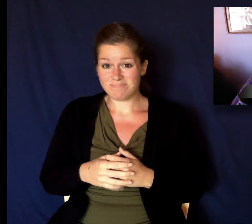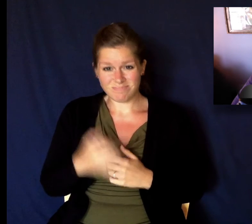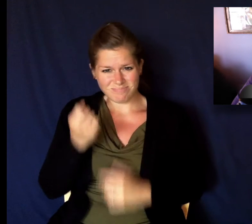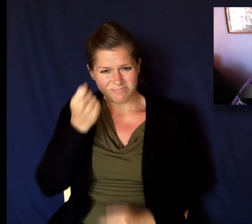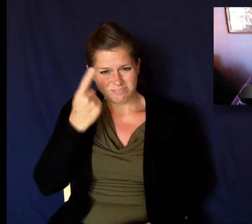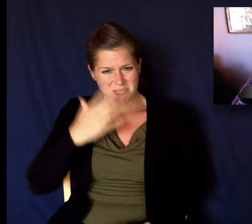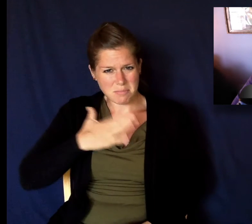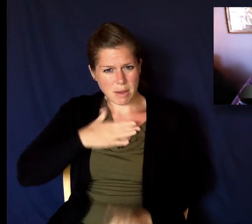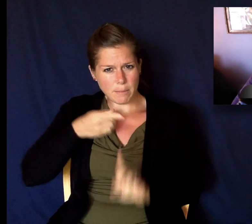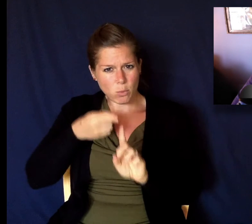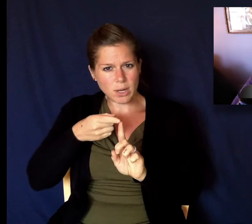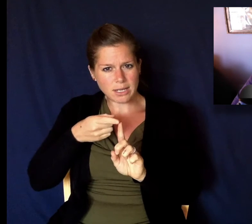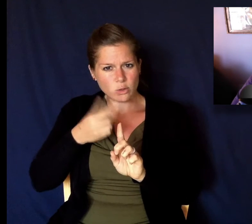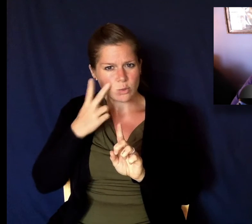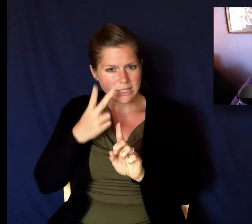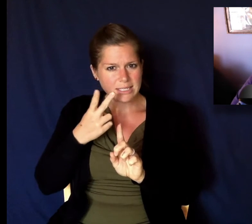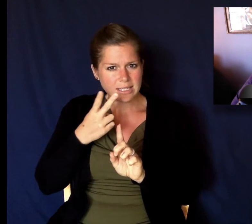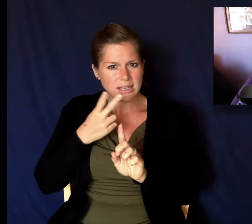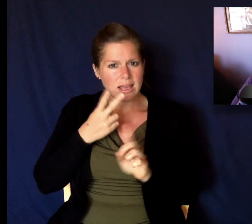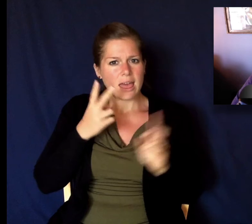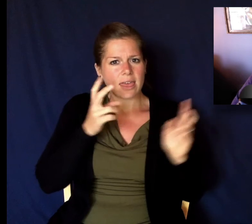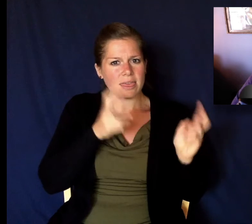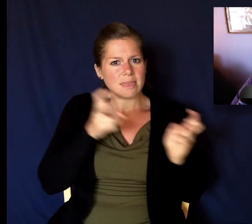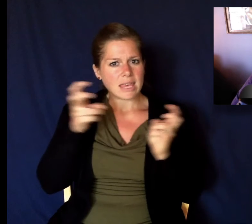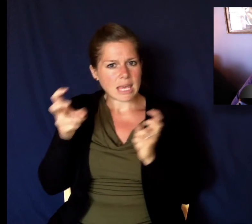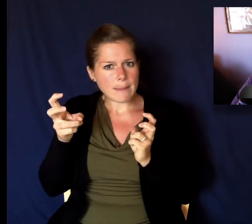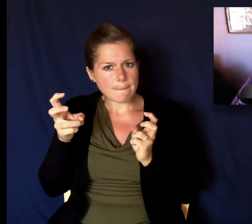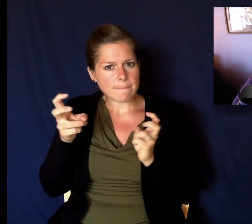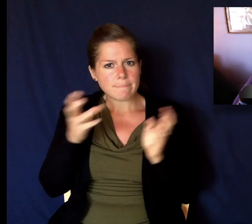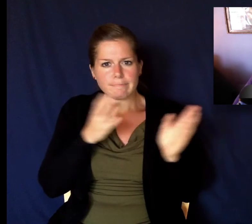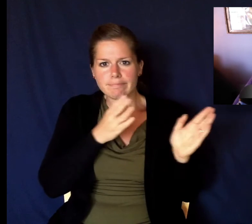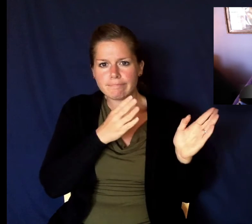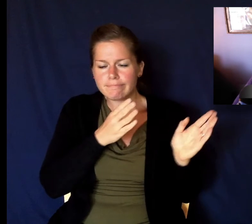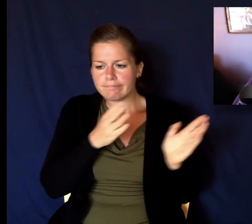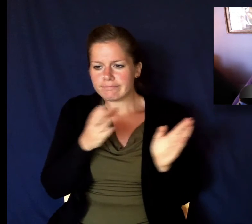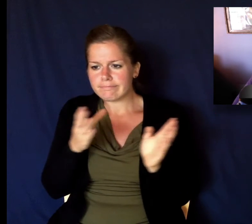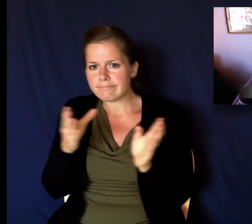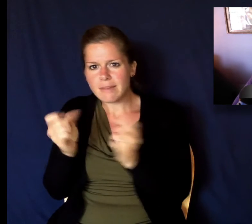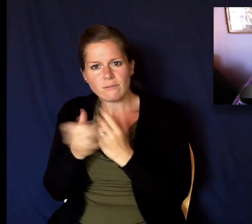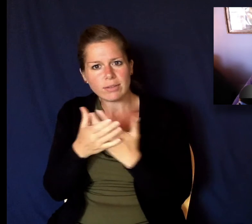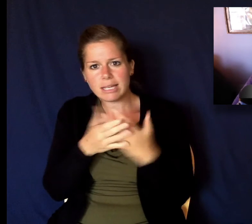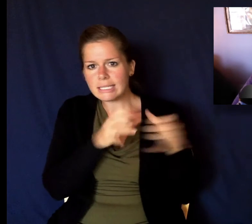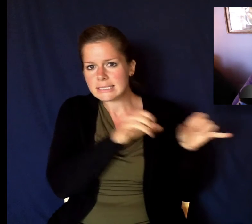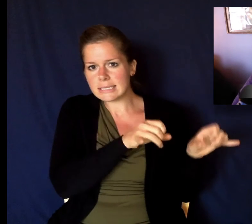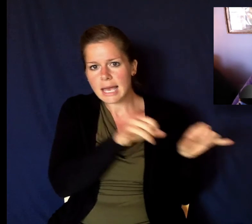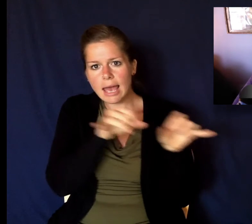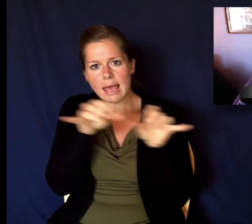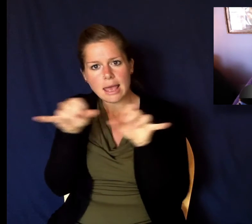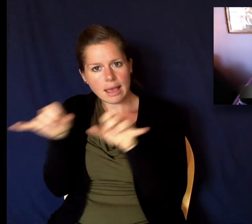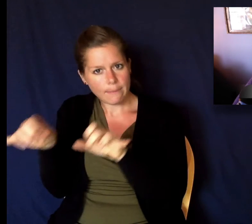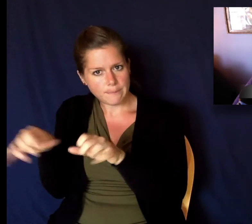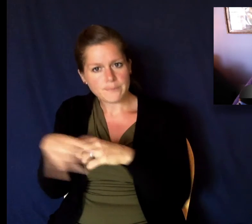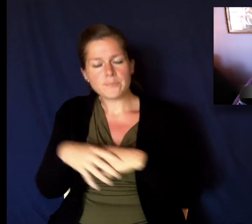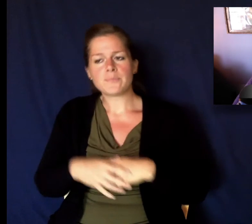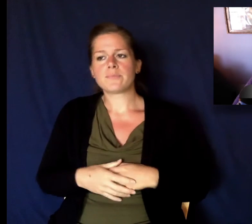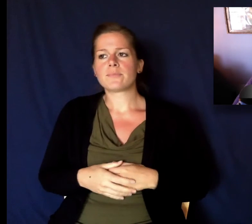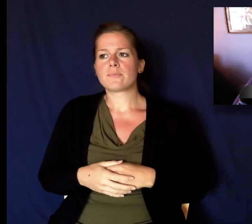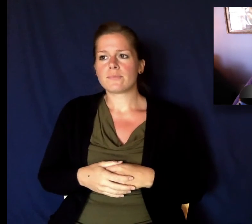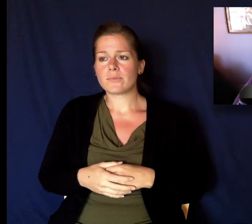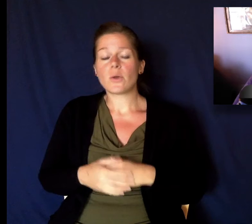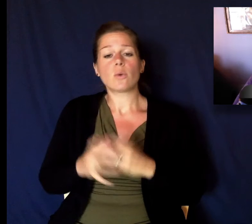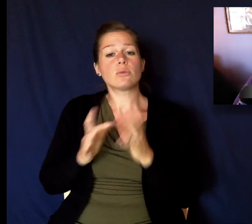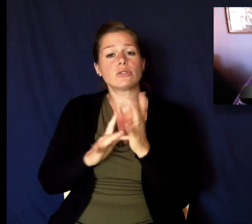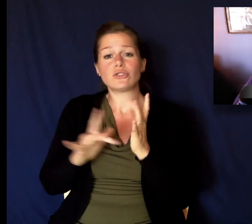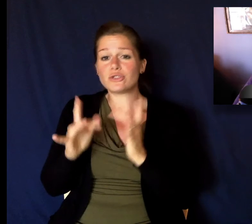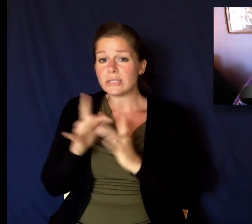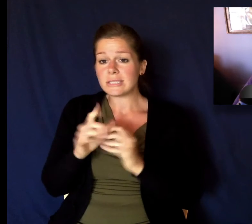So, am I right? Am I wrong? Well, it's interesting. I believe I'm right because it's in context. And